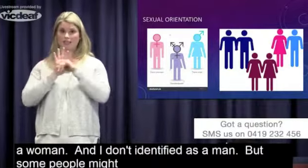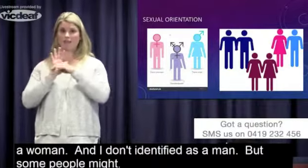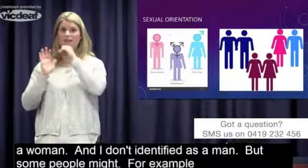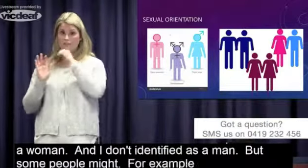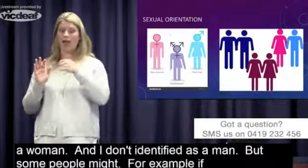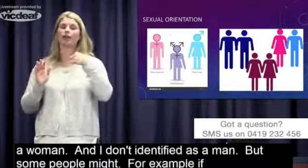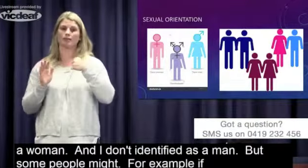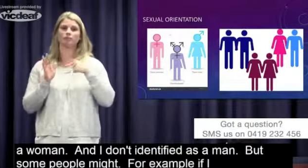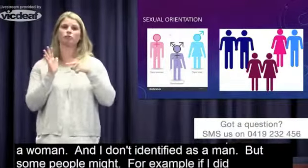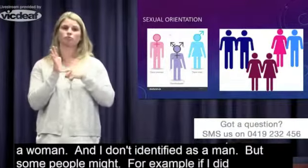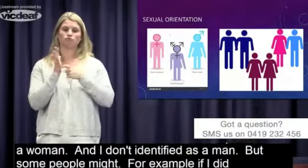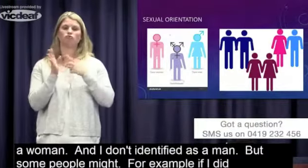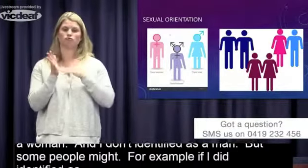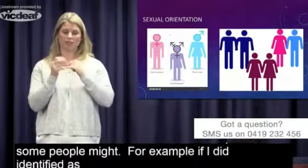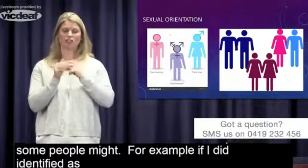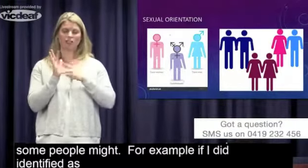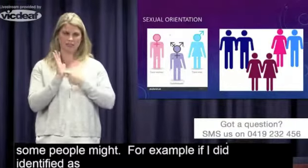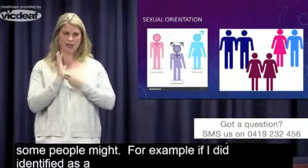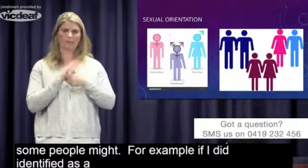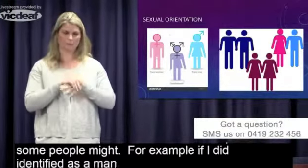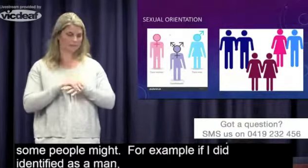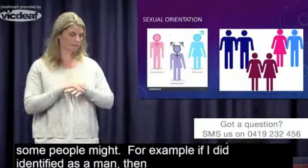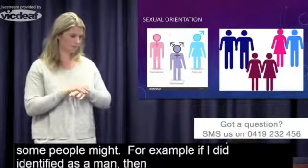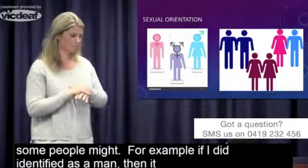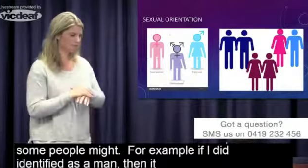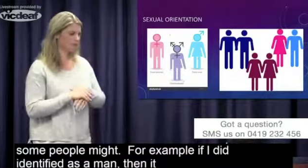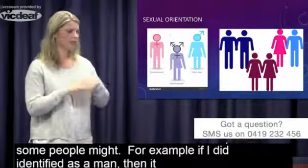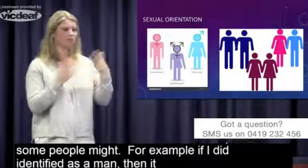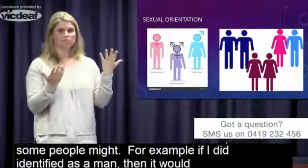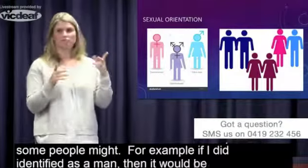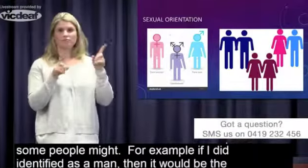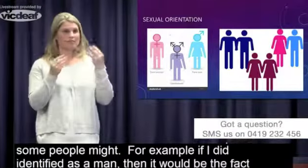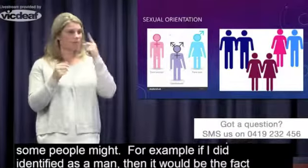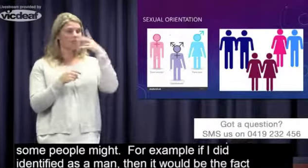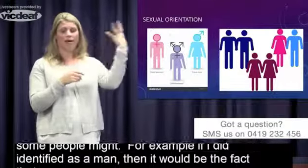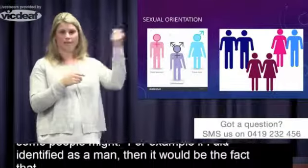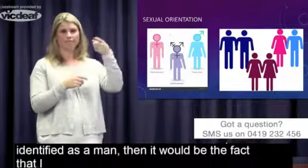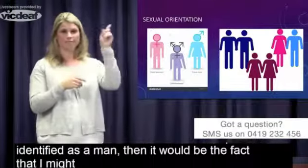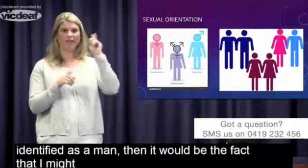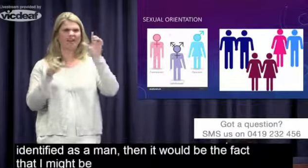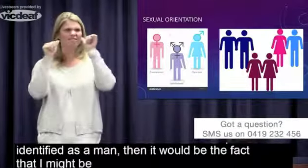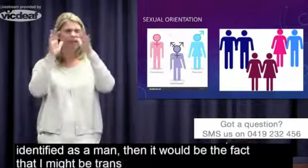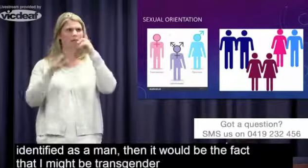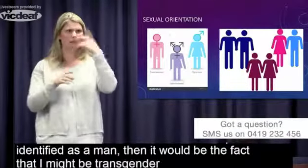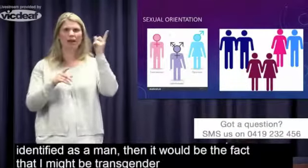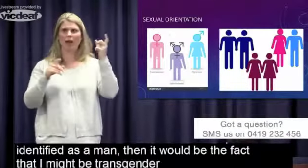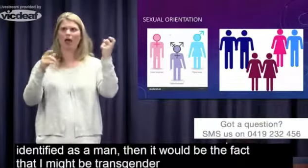identify as a man, then it would be the fact that I might be transgender. And other people